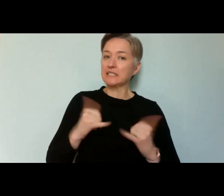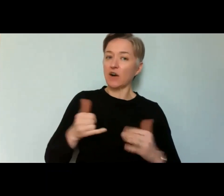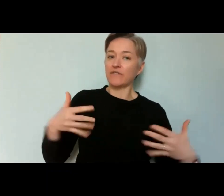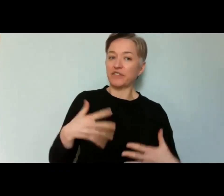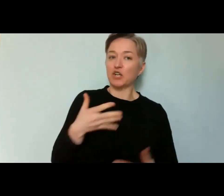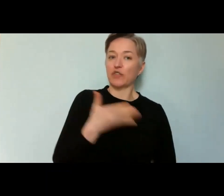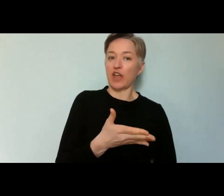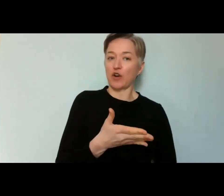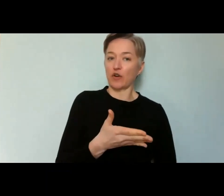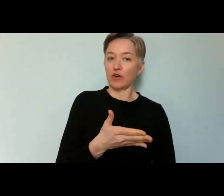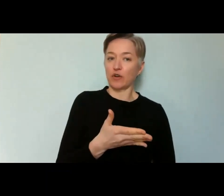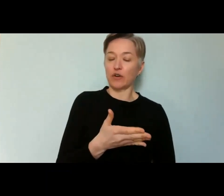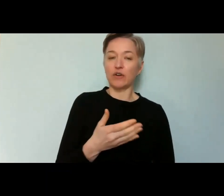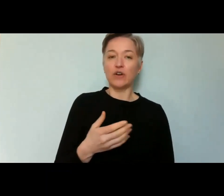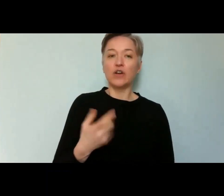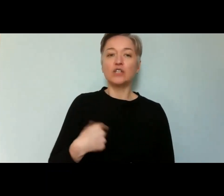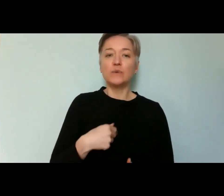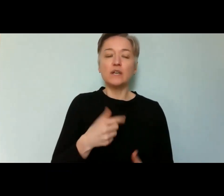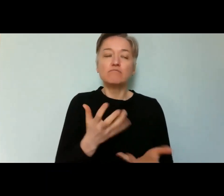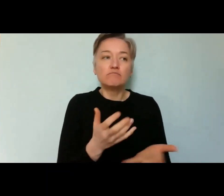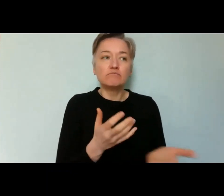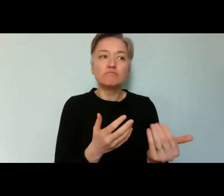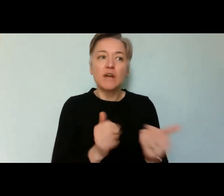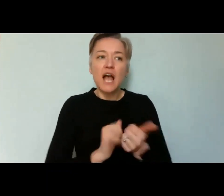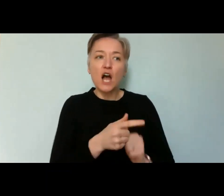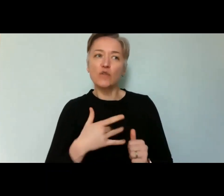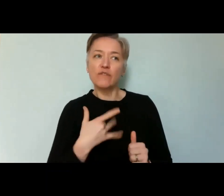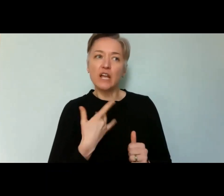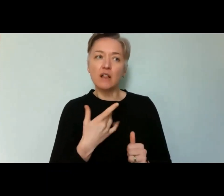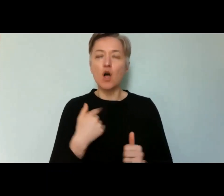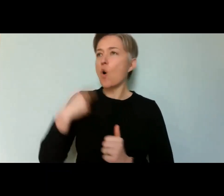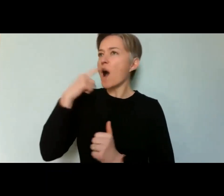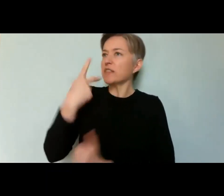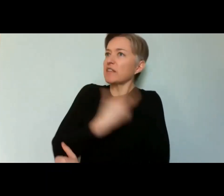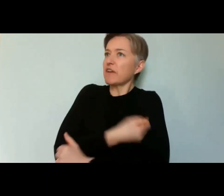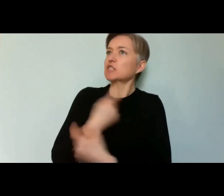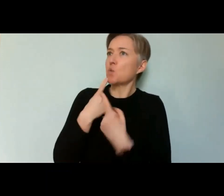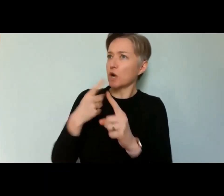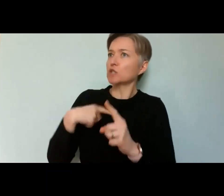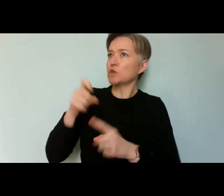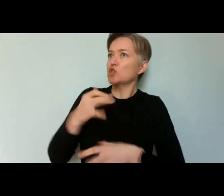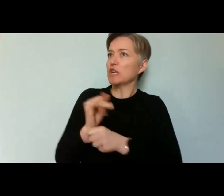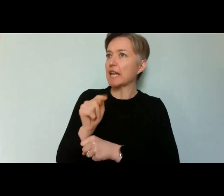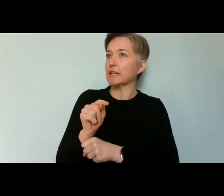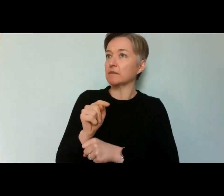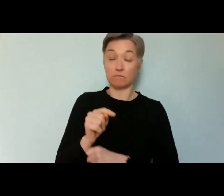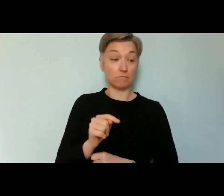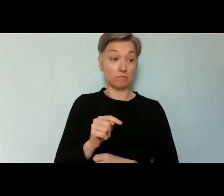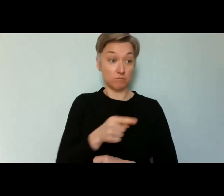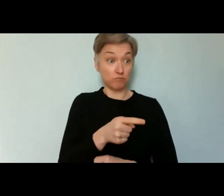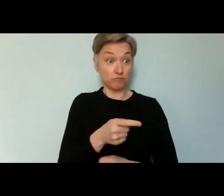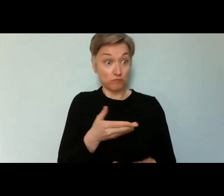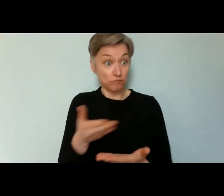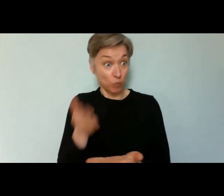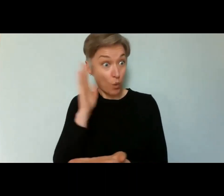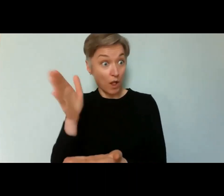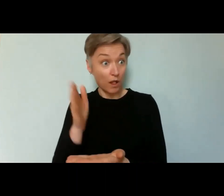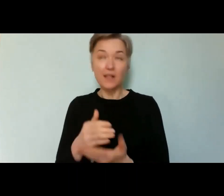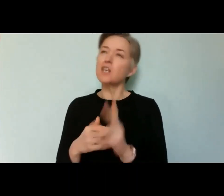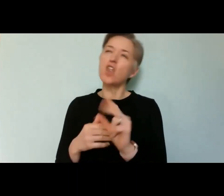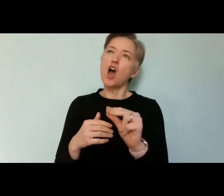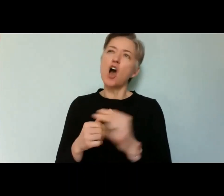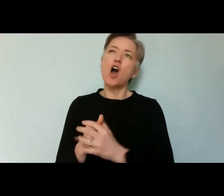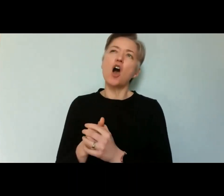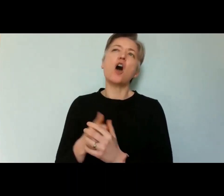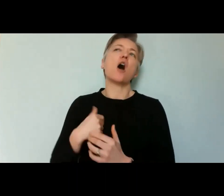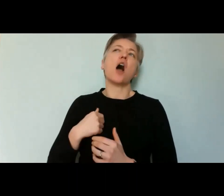said, how do you feel about it? Well, I believe it works and we should get it. Well, have you thought about getting it? No. Well, I'm going to